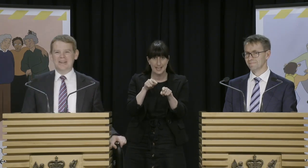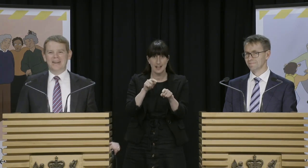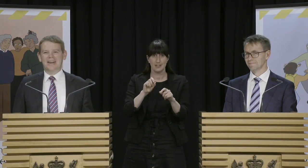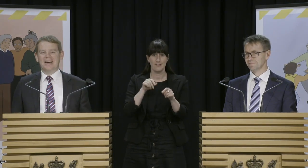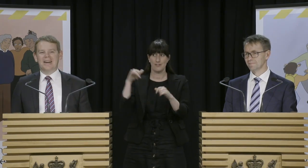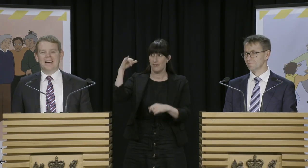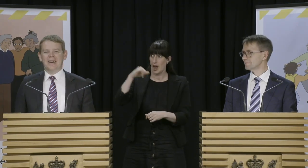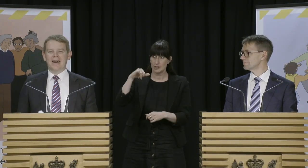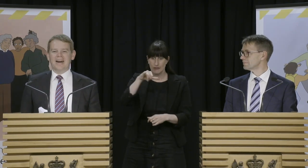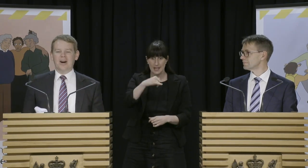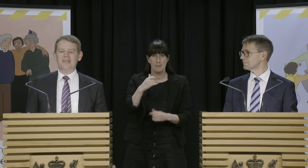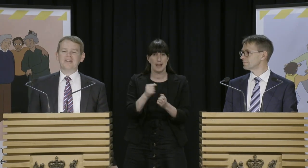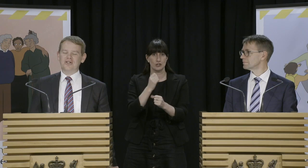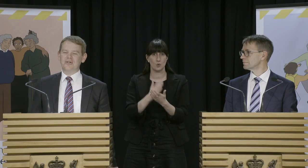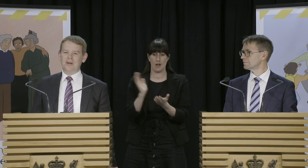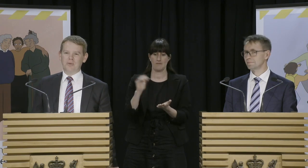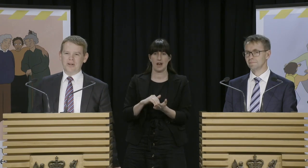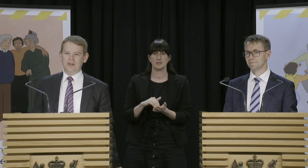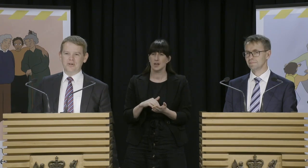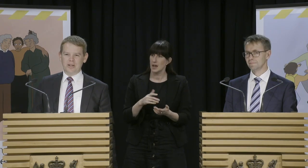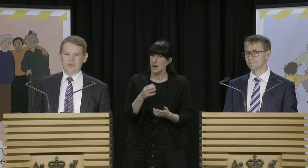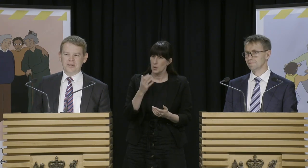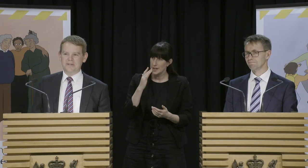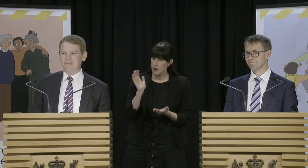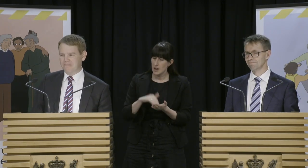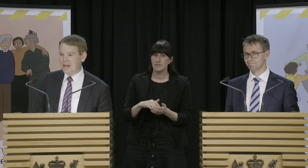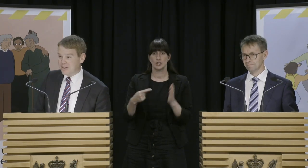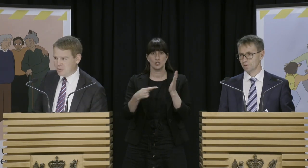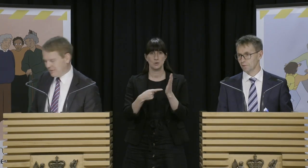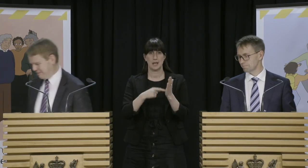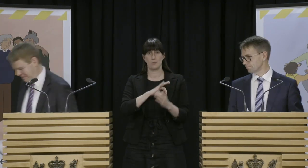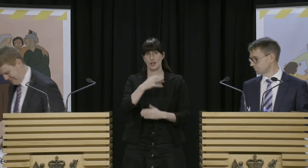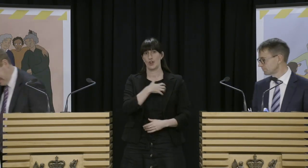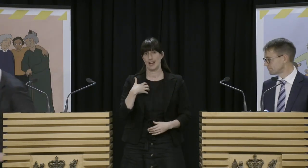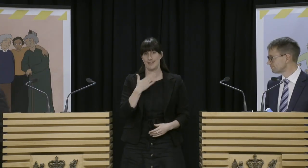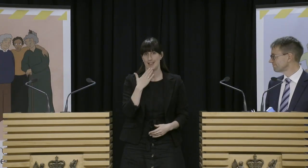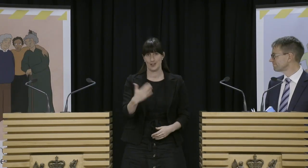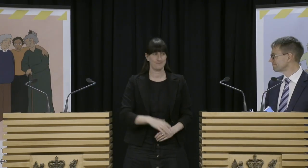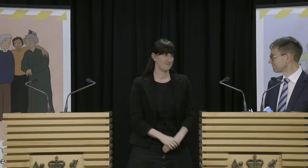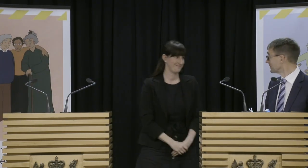everybody. I think it's Tuesday morning, early Tuesday morning. So, thanks everybody.